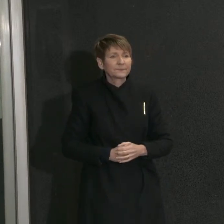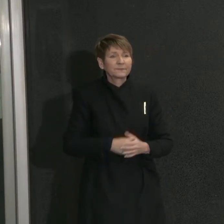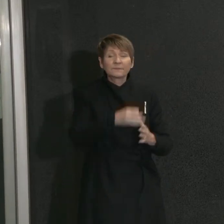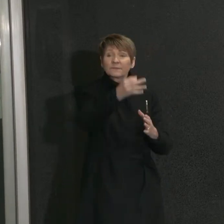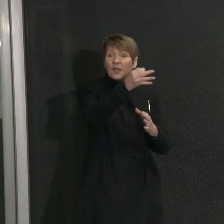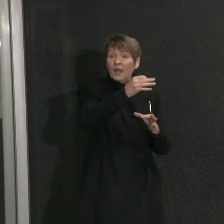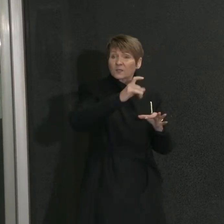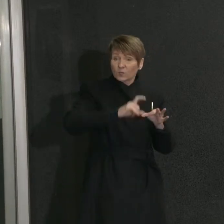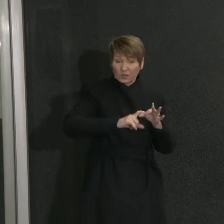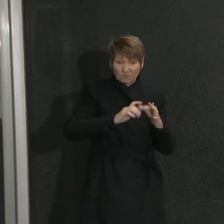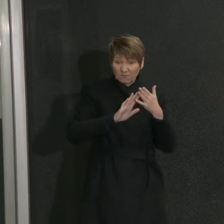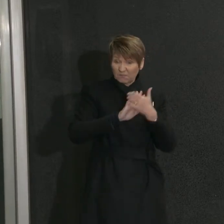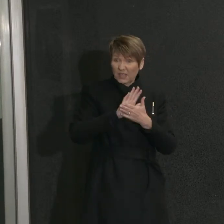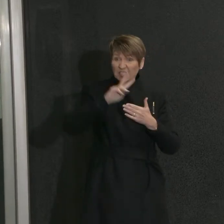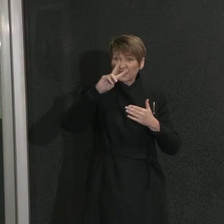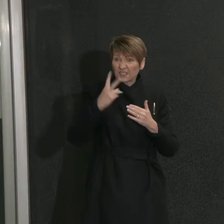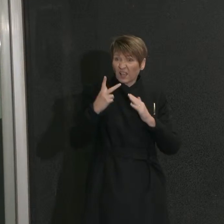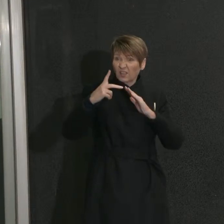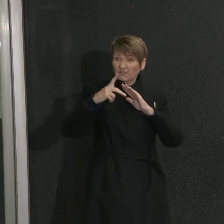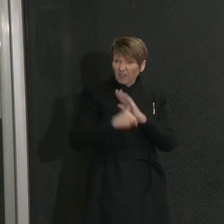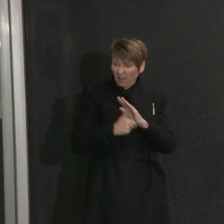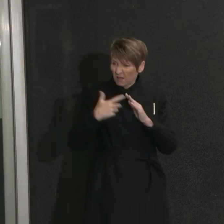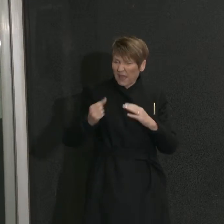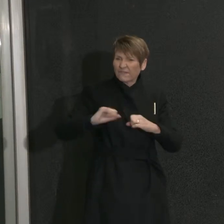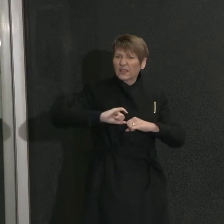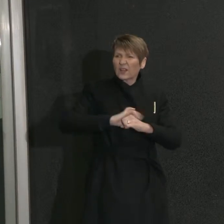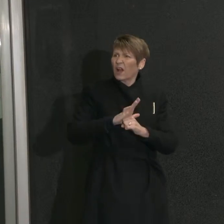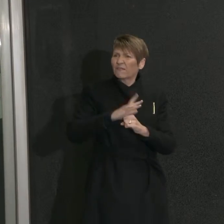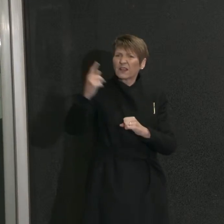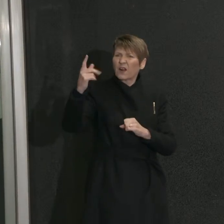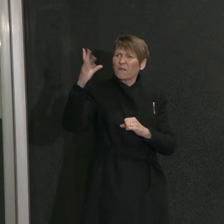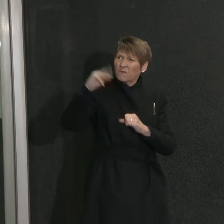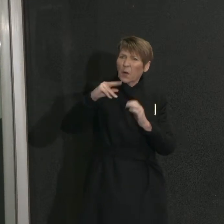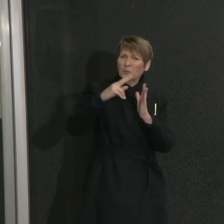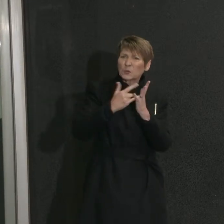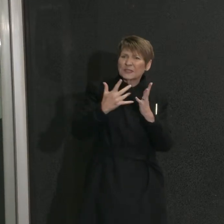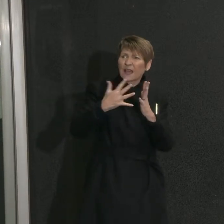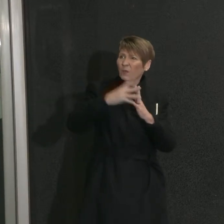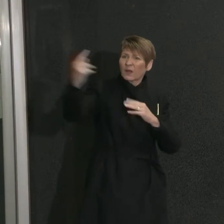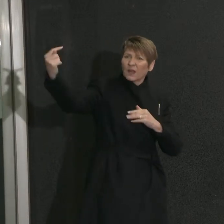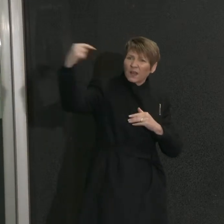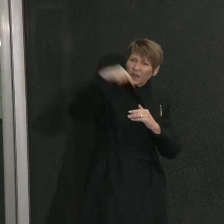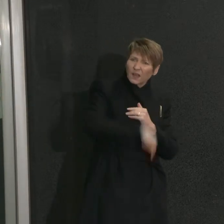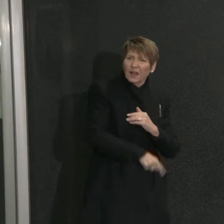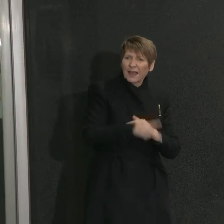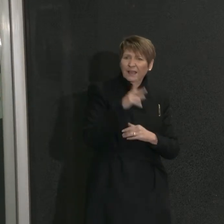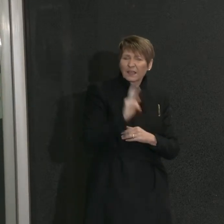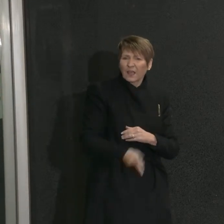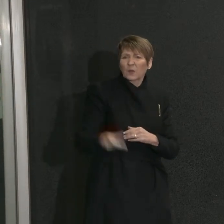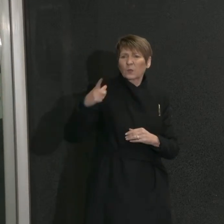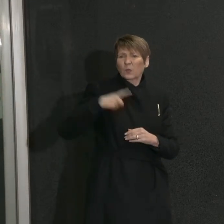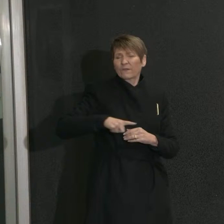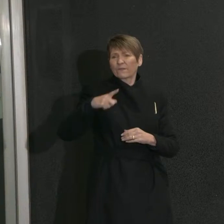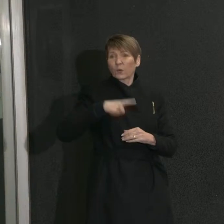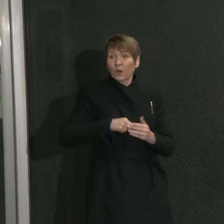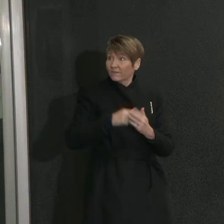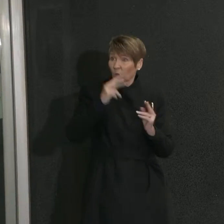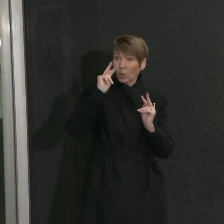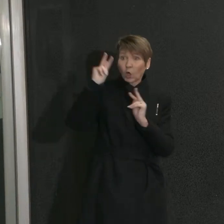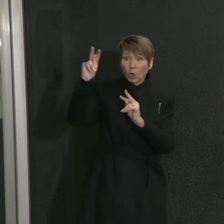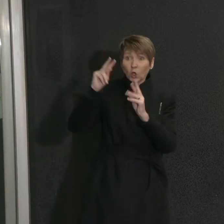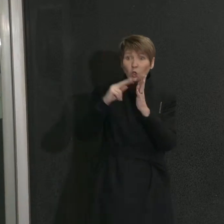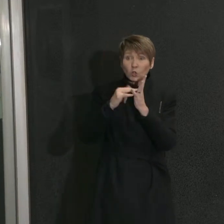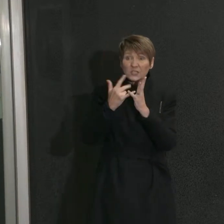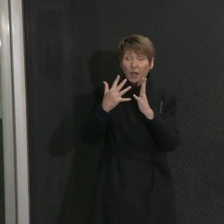South Wales, our second lockdown as a result of what's happening in New South Wales. Yes. You would have seen the New South Wales figures before you came out today, their worst day of the